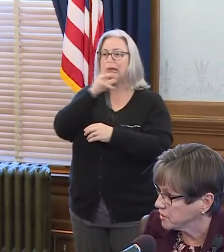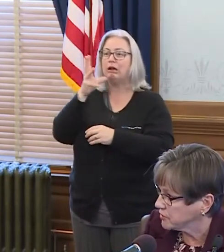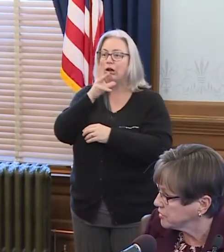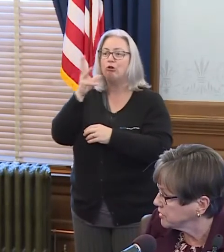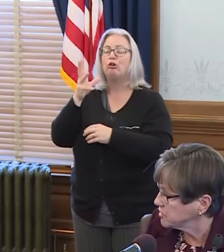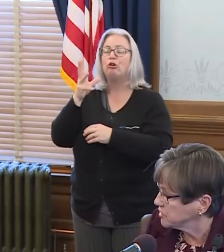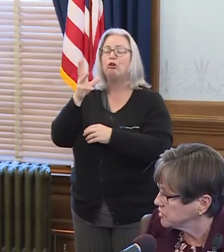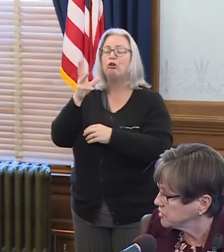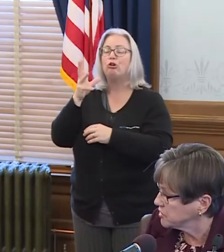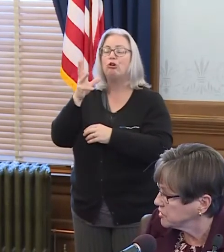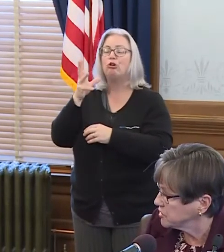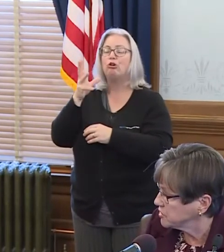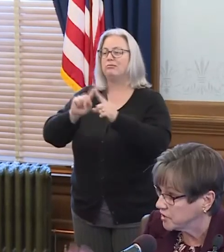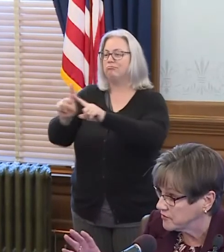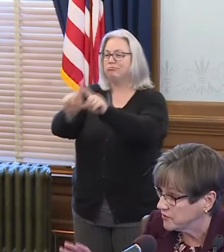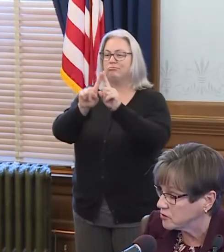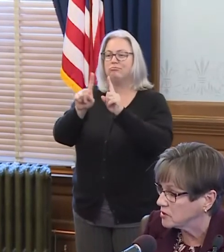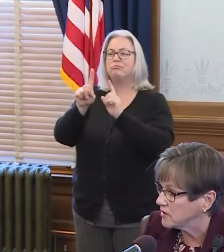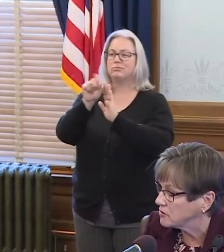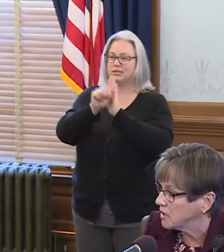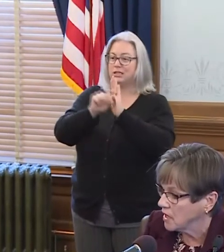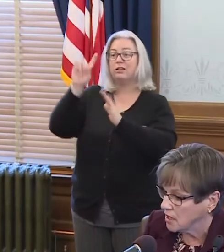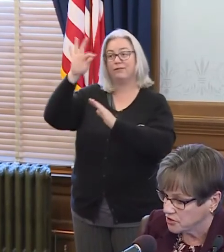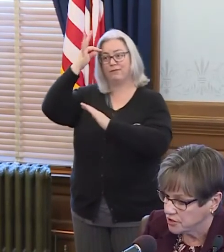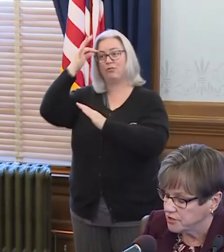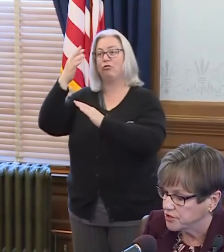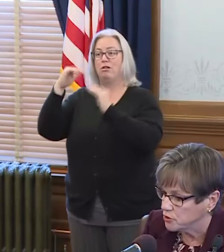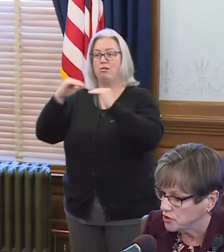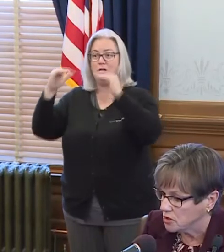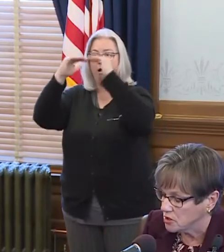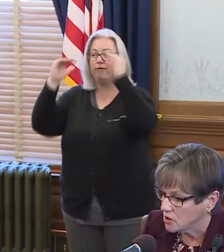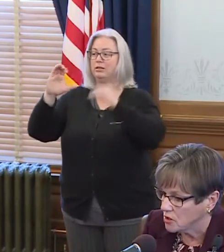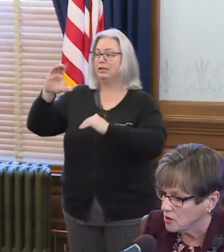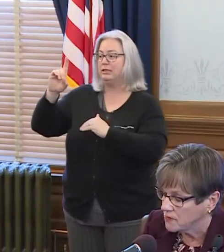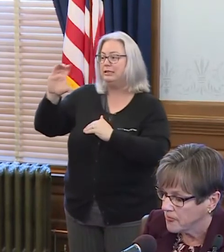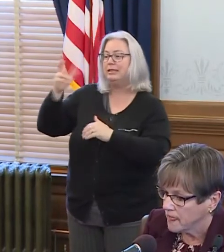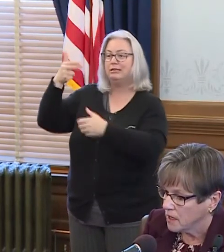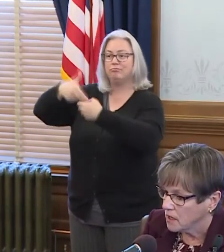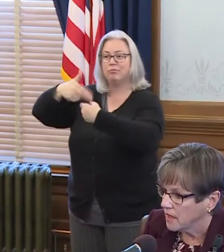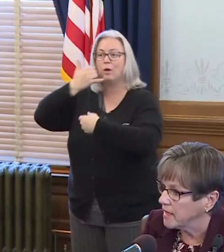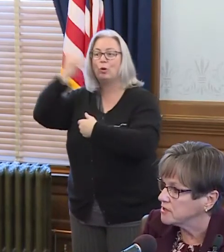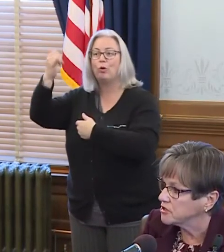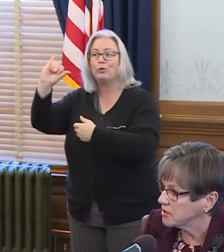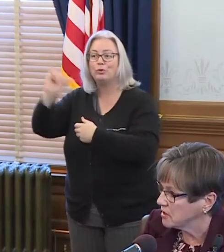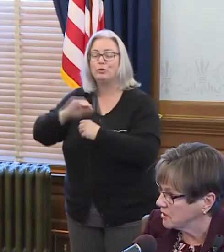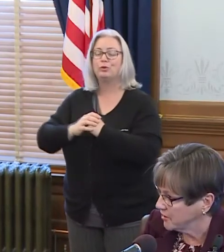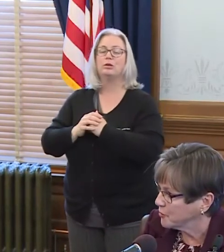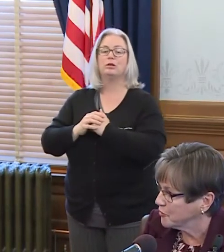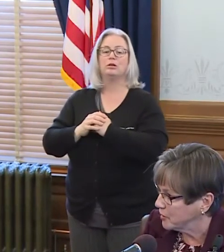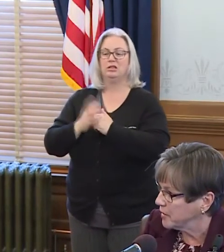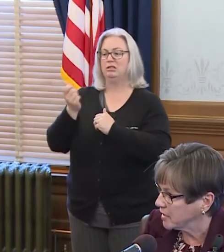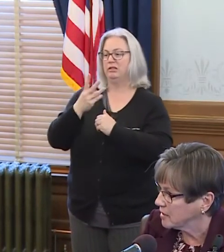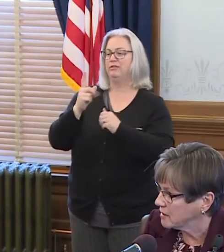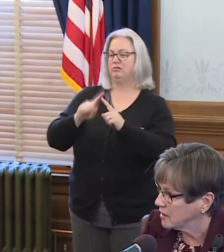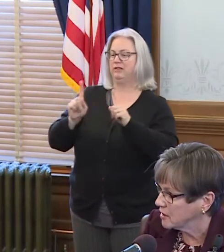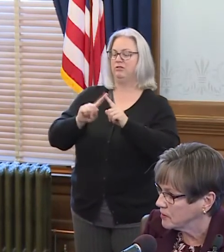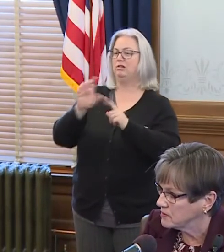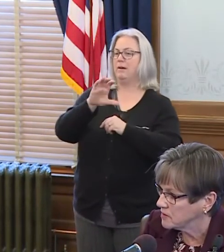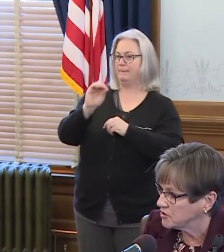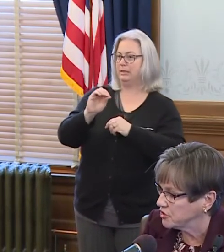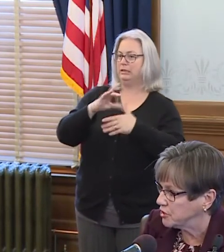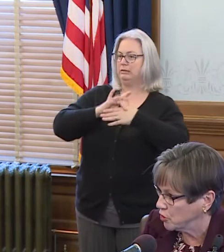agricultural secretaries from both the state and federal level. CDC was on the call, and a number of the